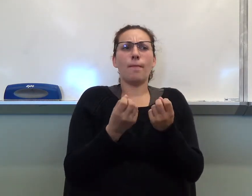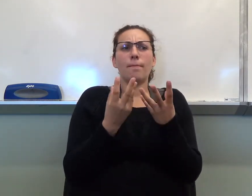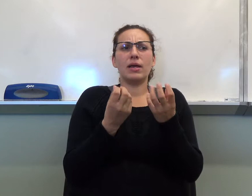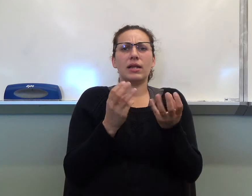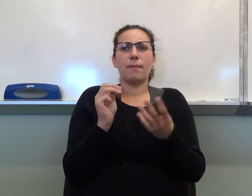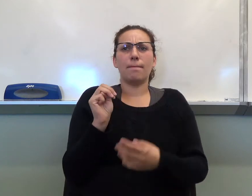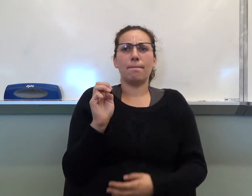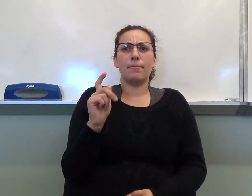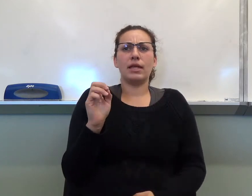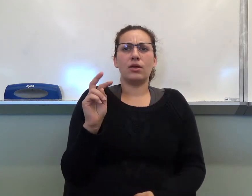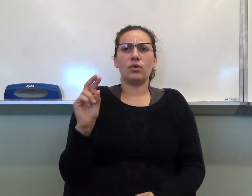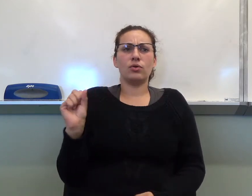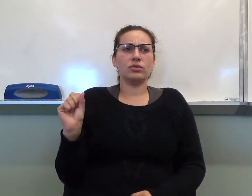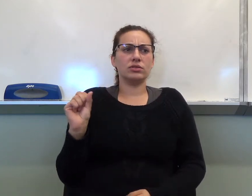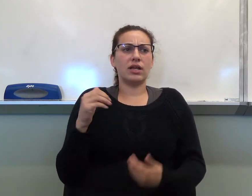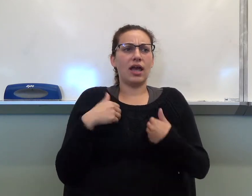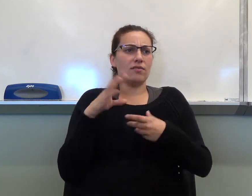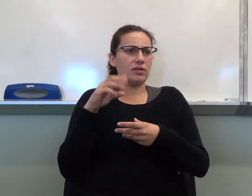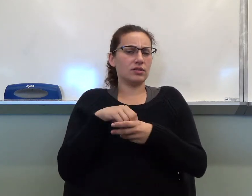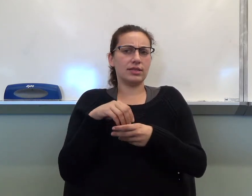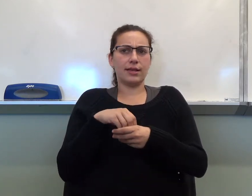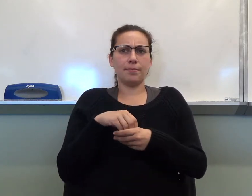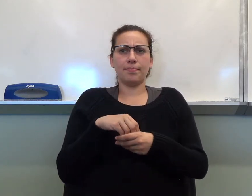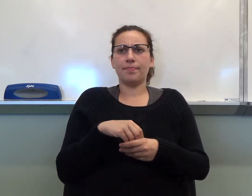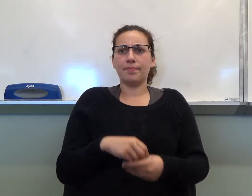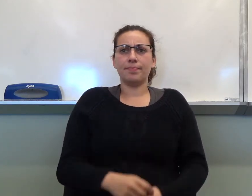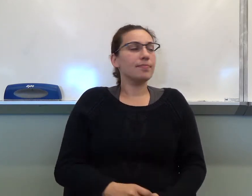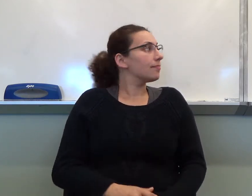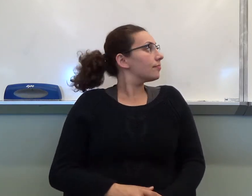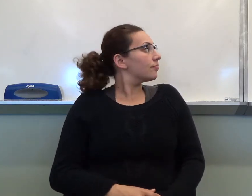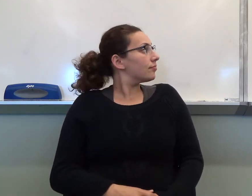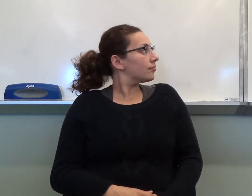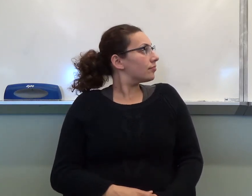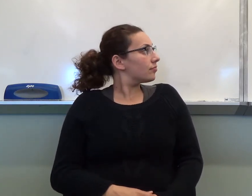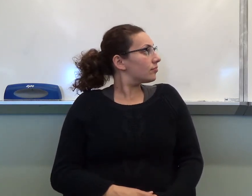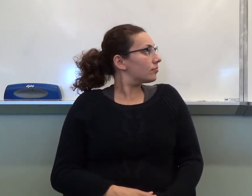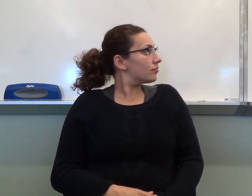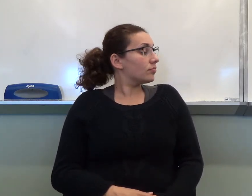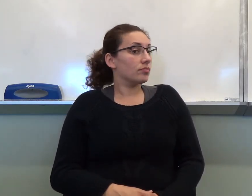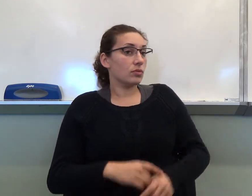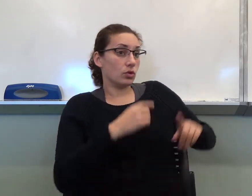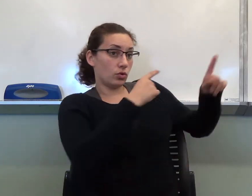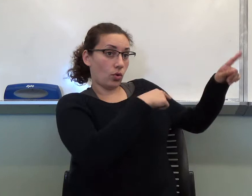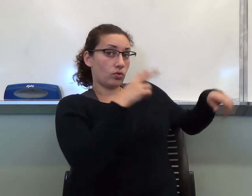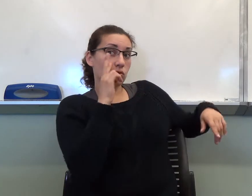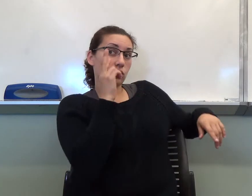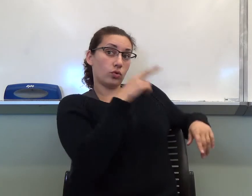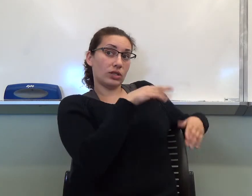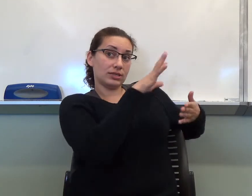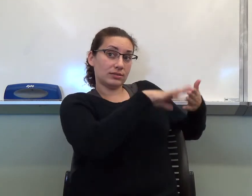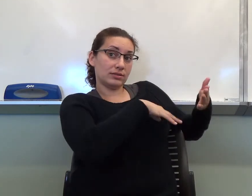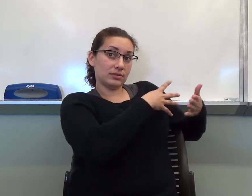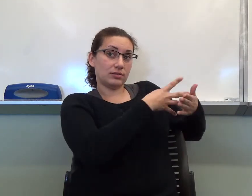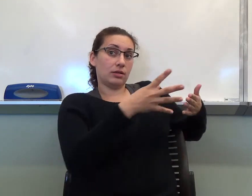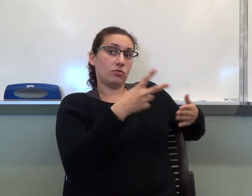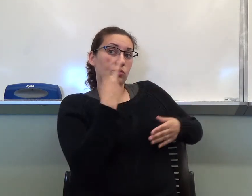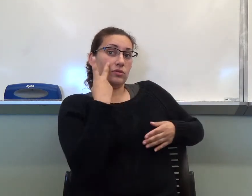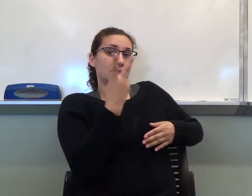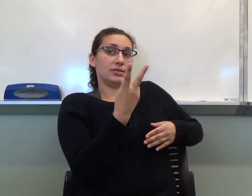that. Okay. Well, you go to the table, and what you find out is that 1 yard